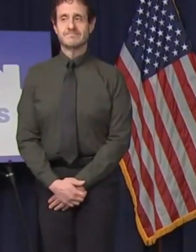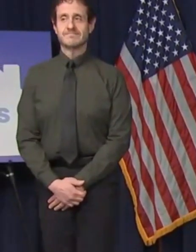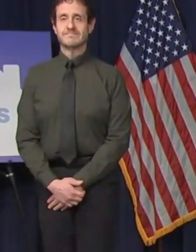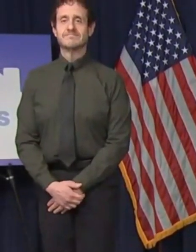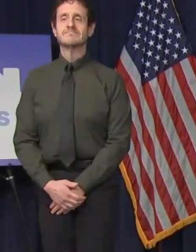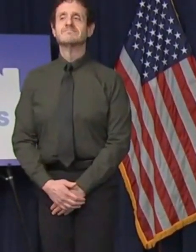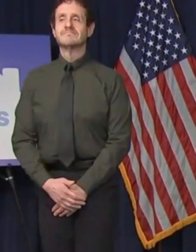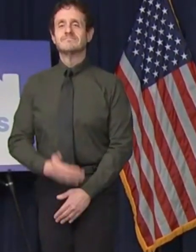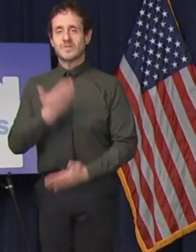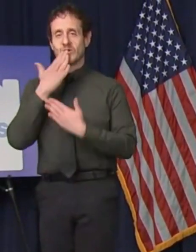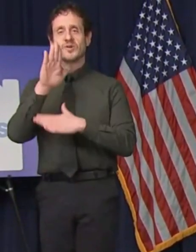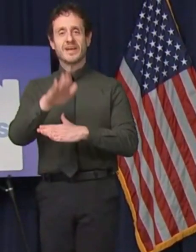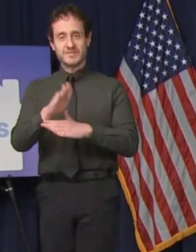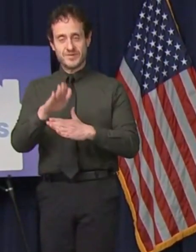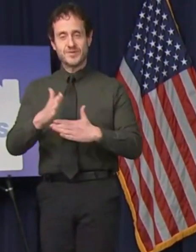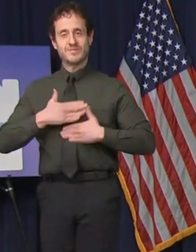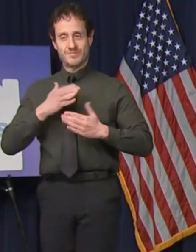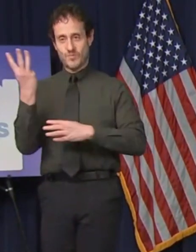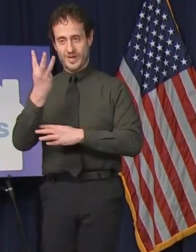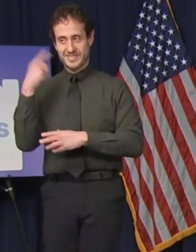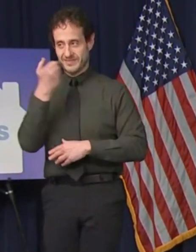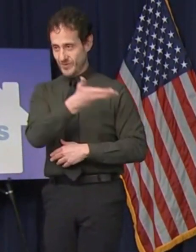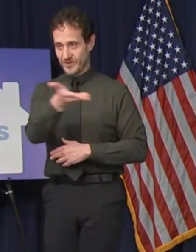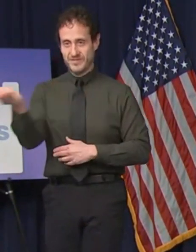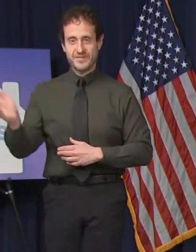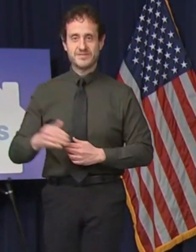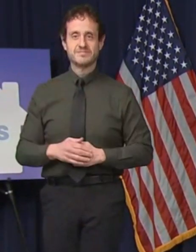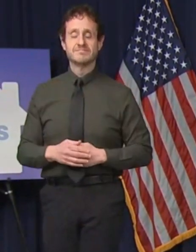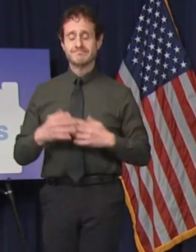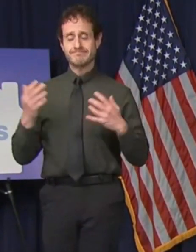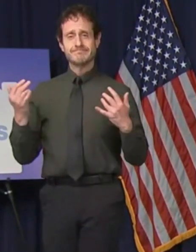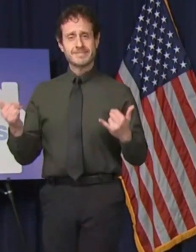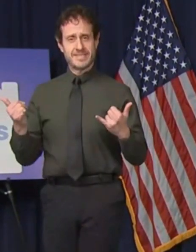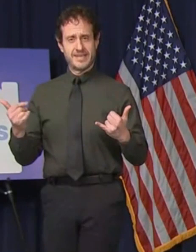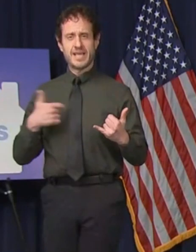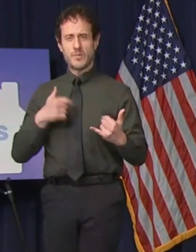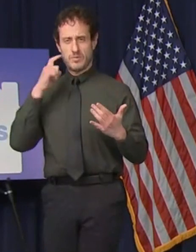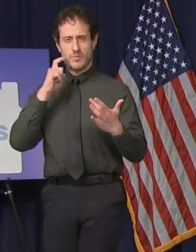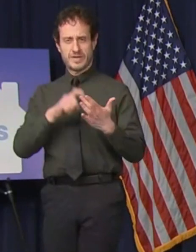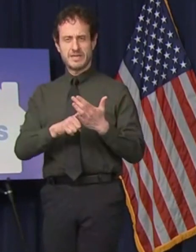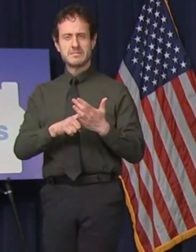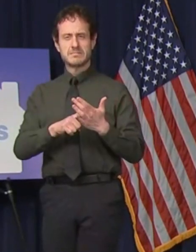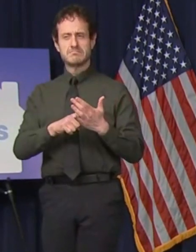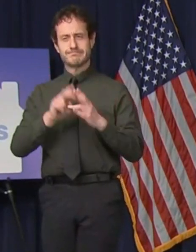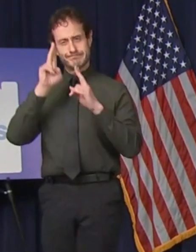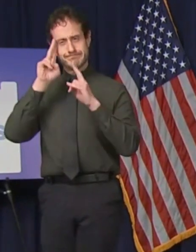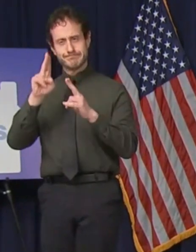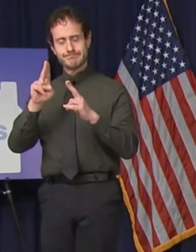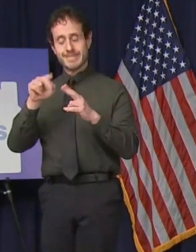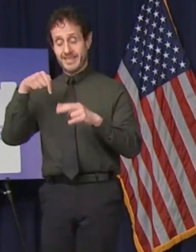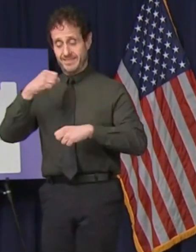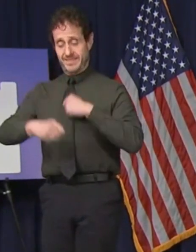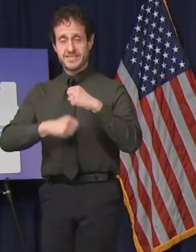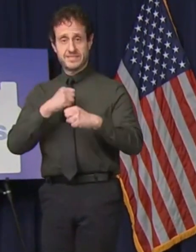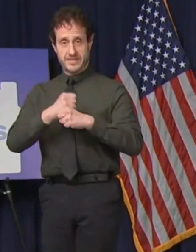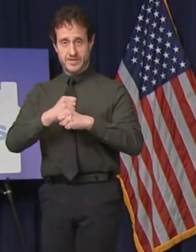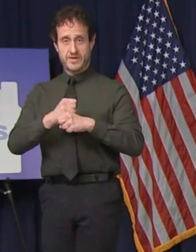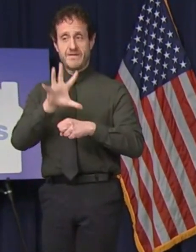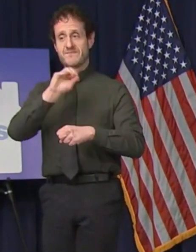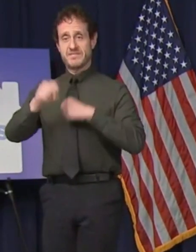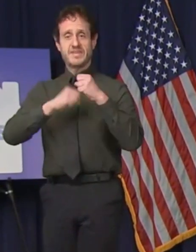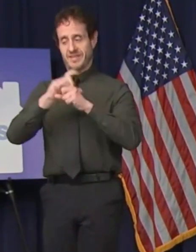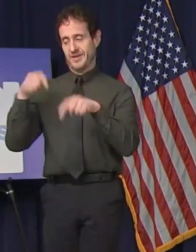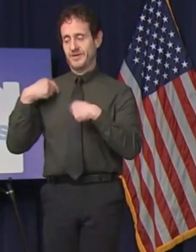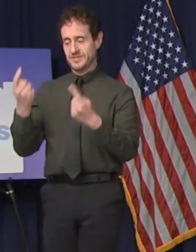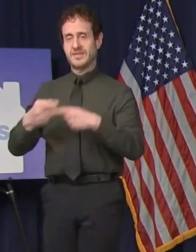Well, good Wednesday to everyone. I want to start today by recognizing the 50th anniversary of Earth Day,